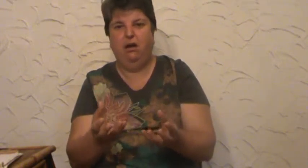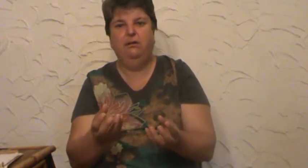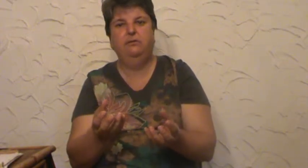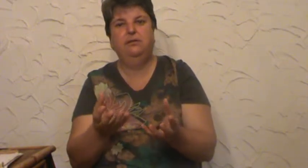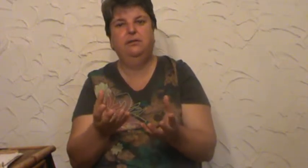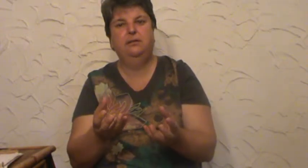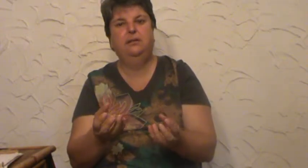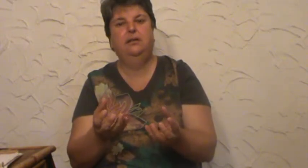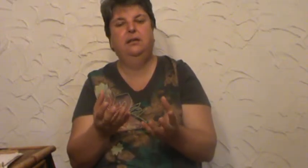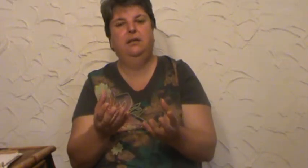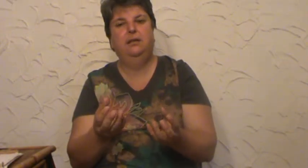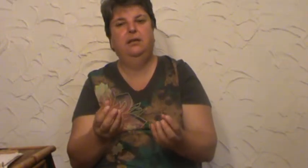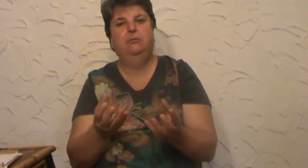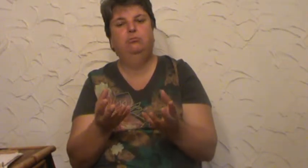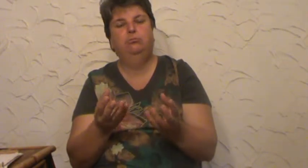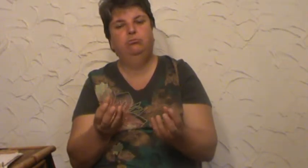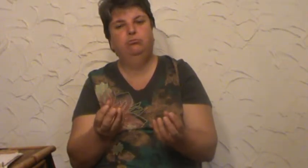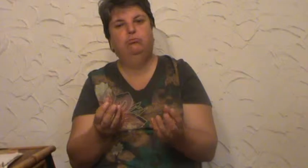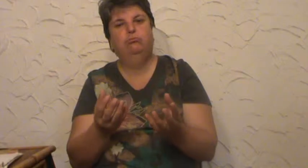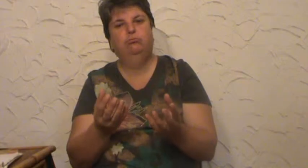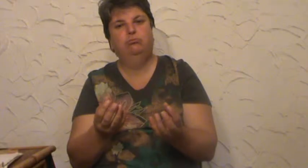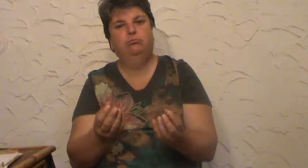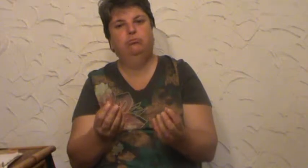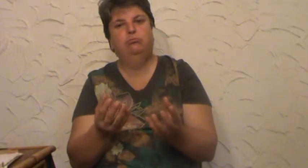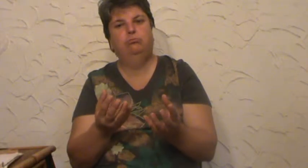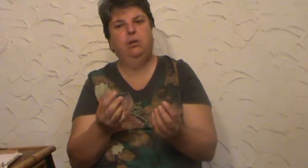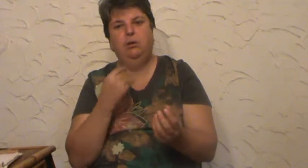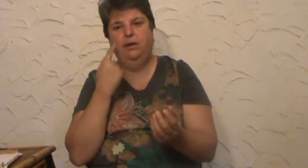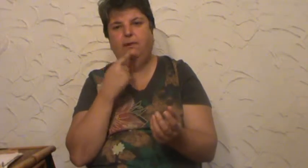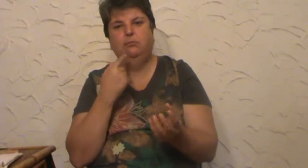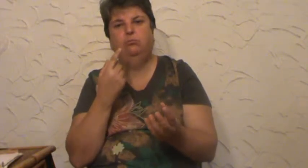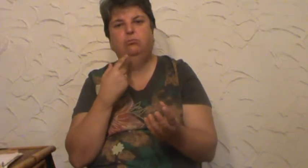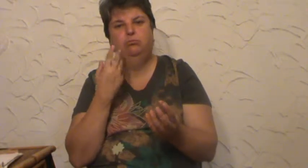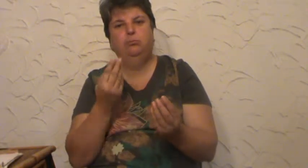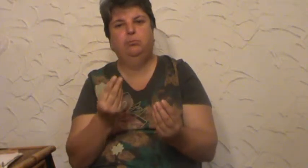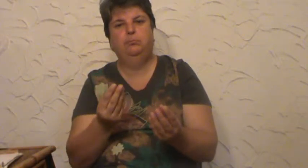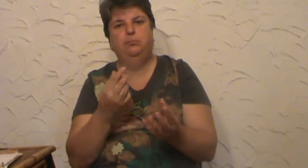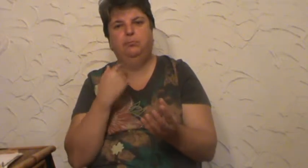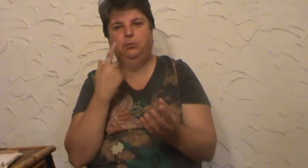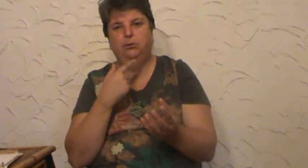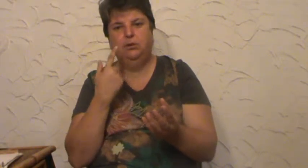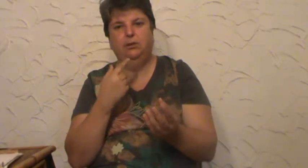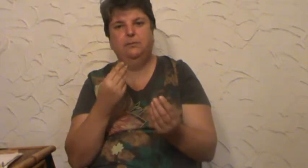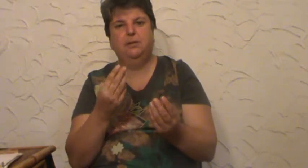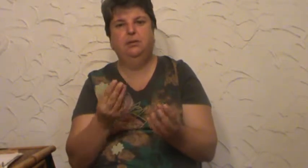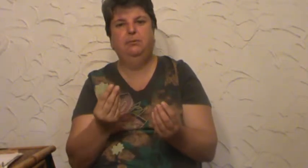soft. And you can even purse your lips a little bit.